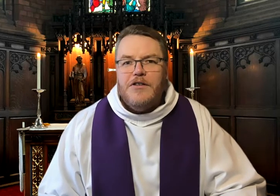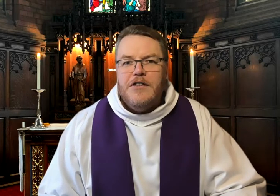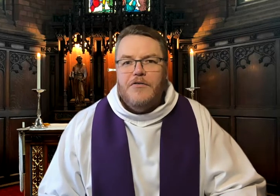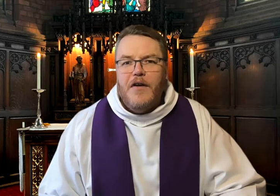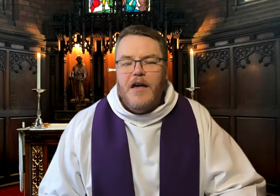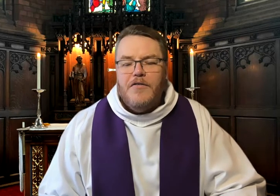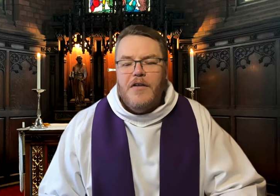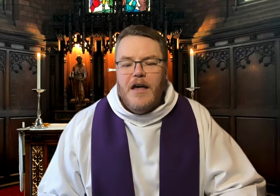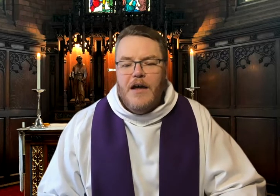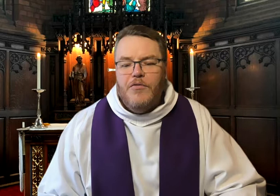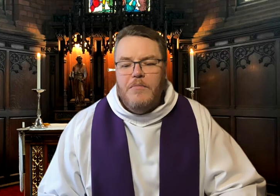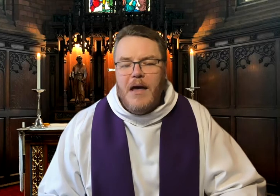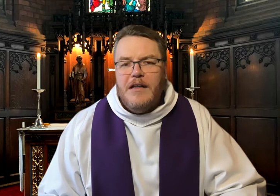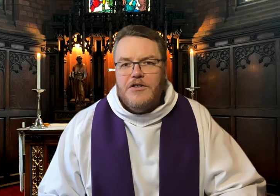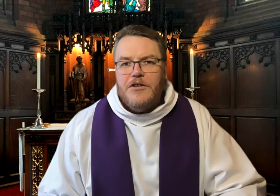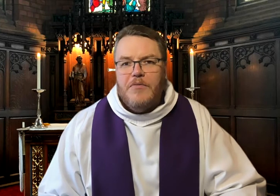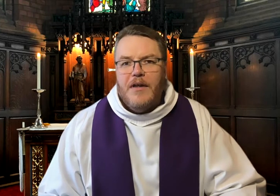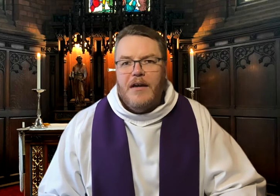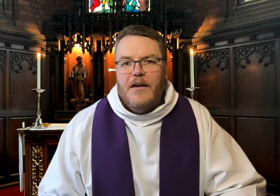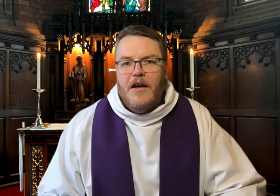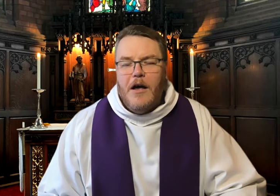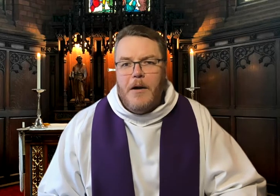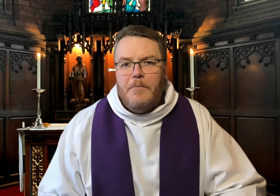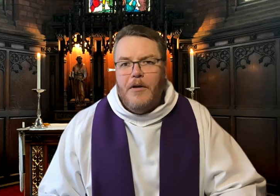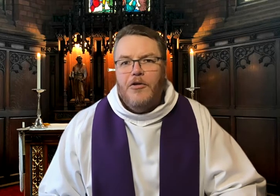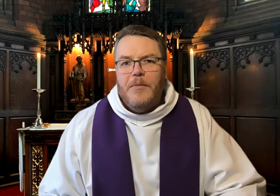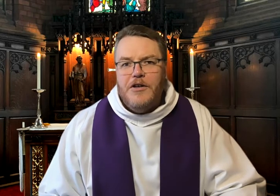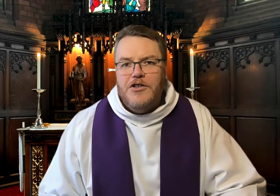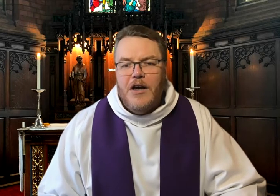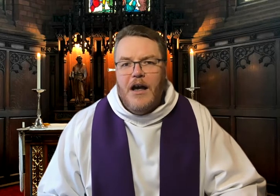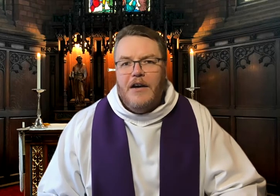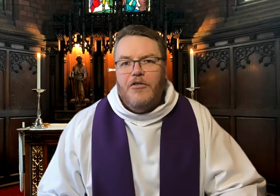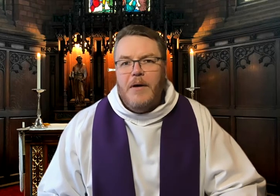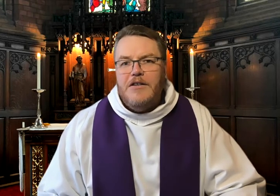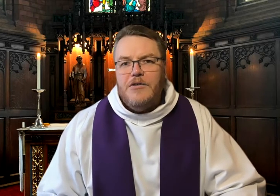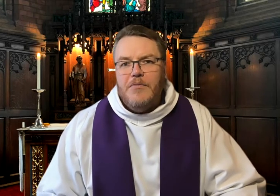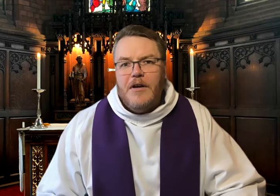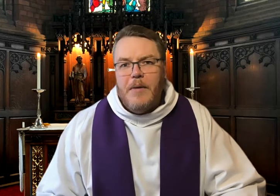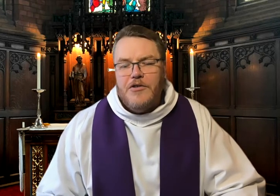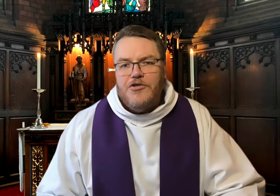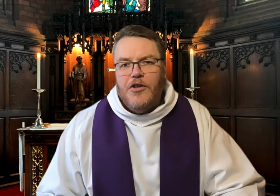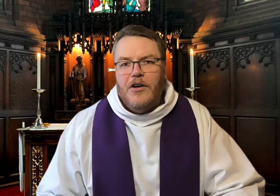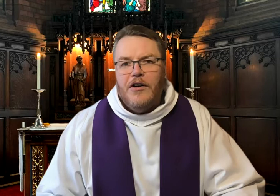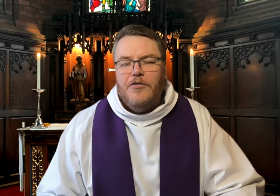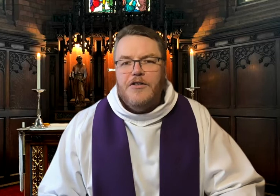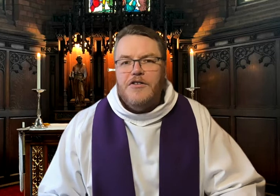Christian faith. It remains something about pilgrimage, and it remains something about struggle and often